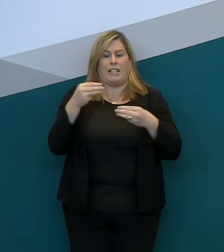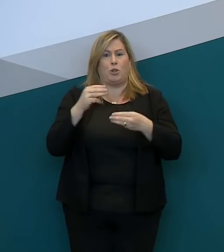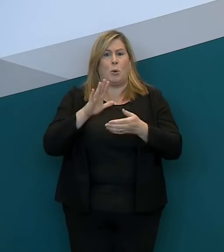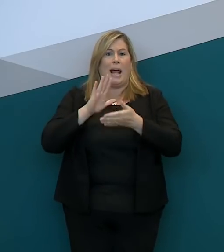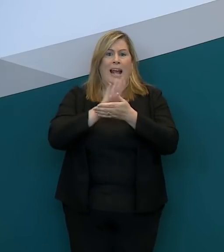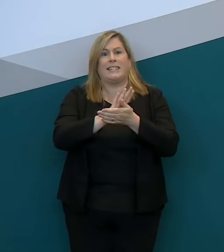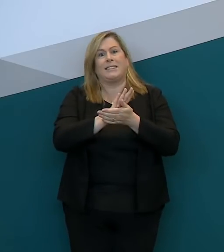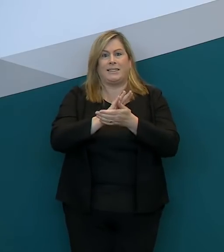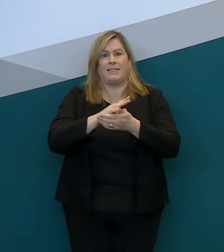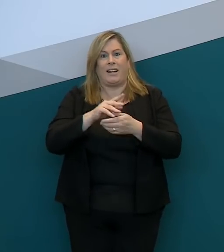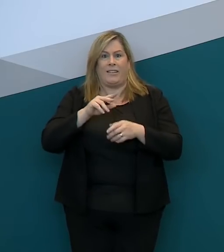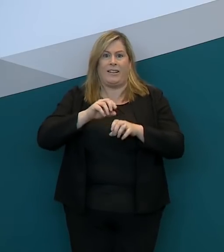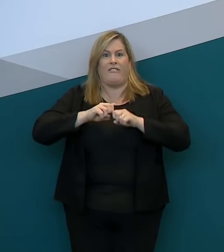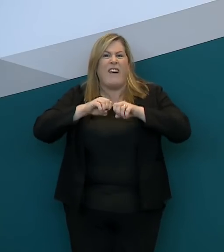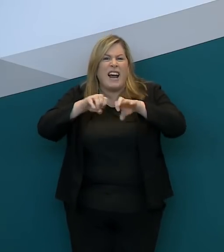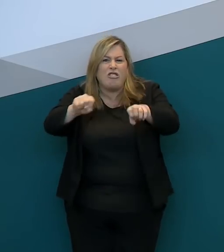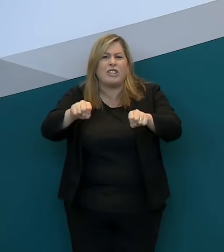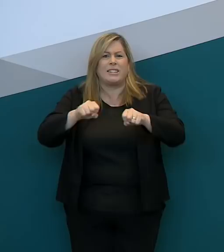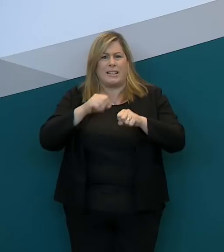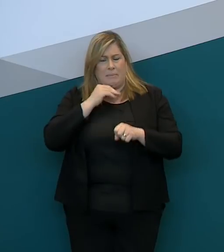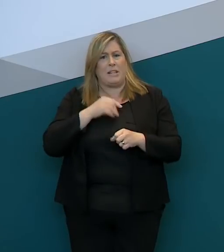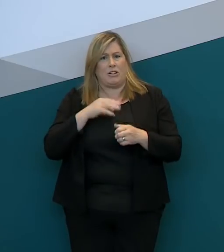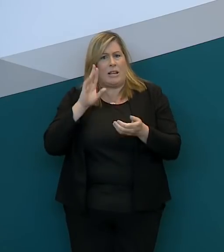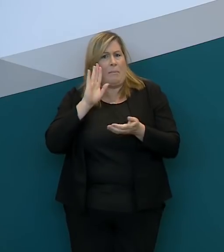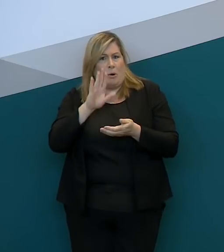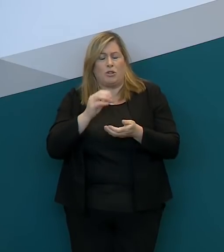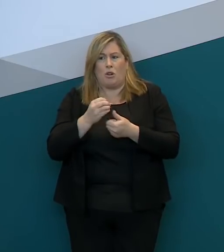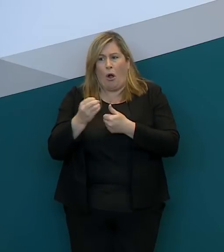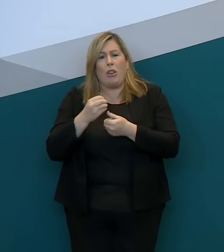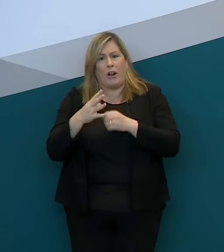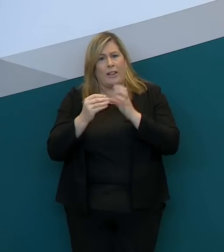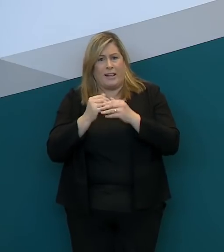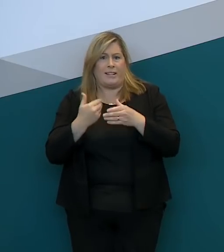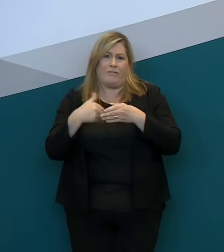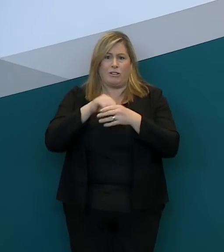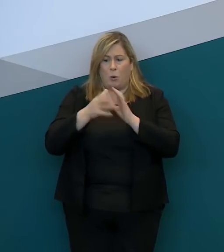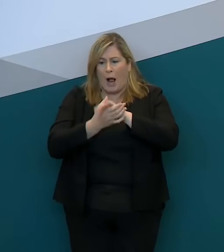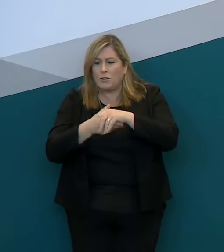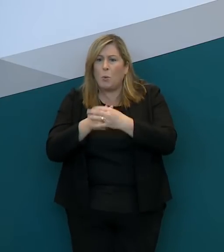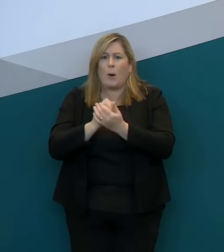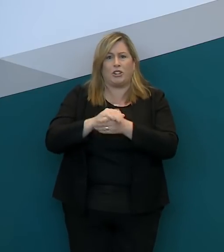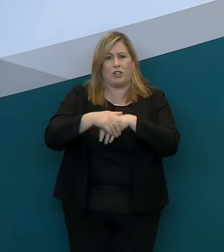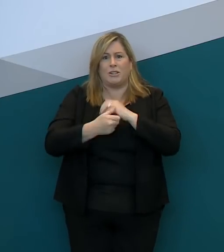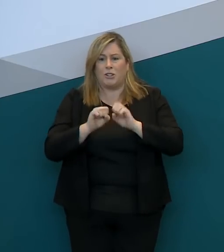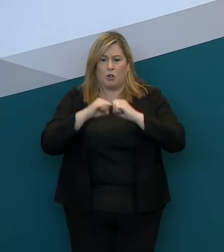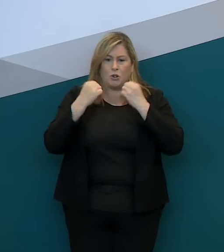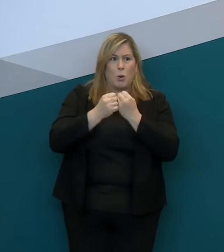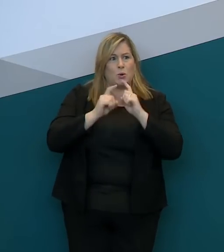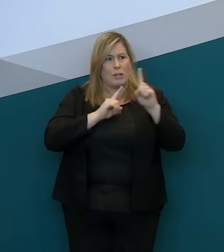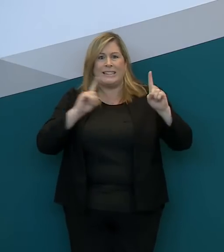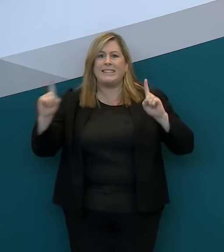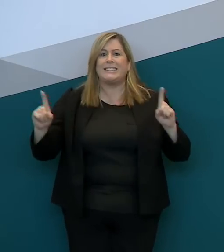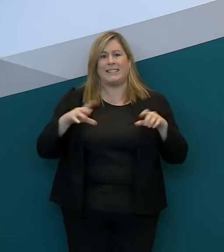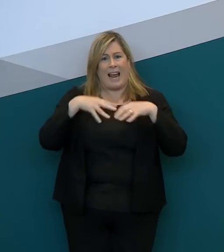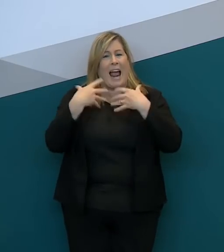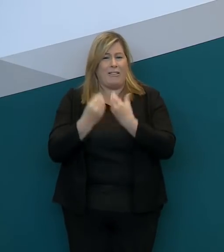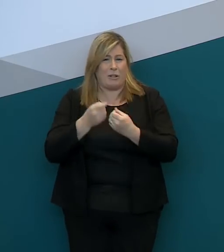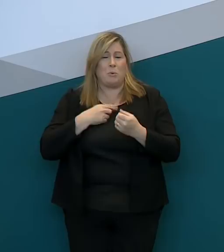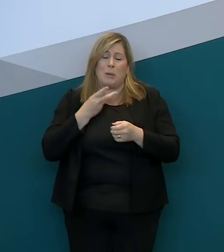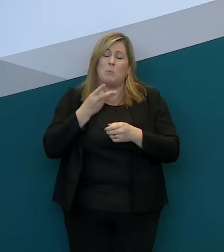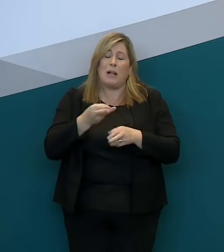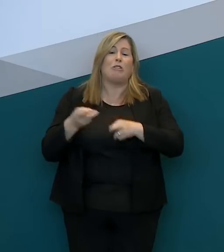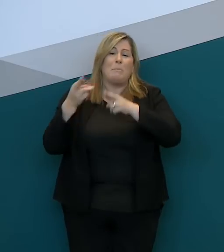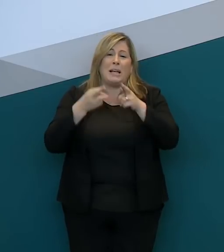be important to take the other measures in terms of social distancing and hand washing and so on. So we'll be emphasising all of those things as we roll out the